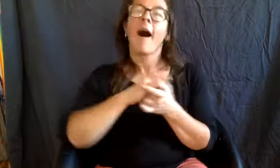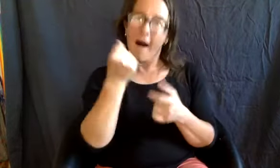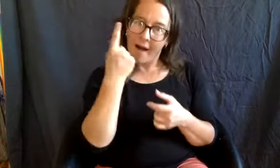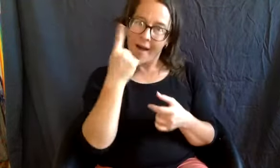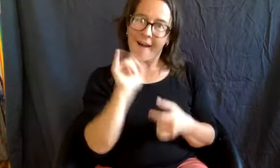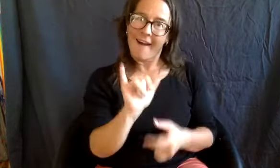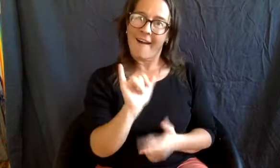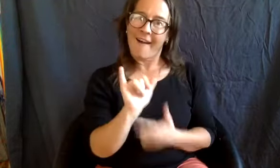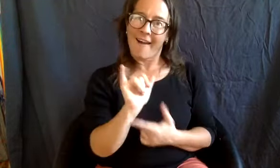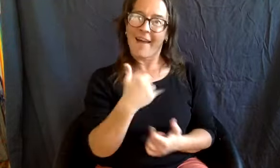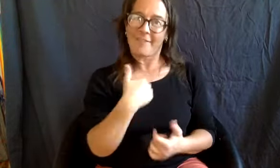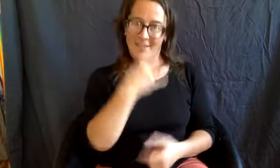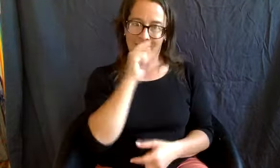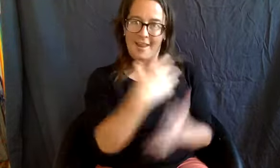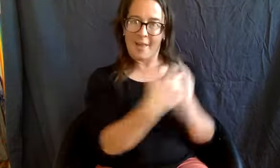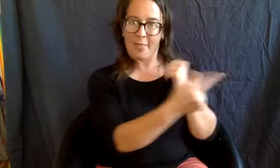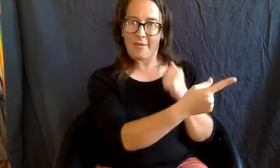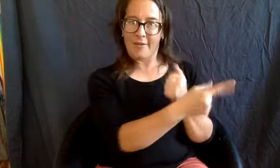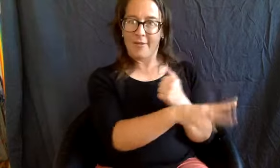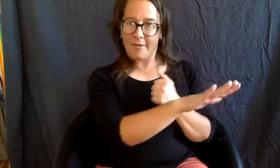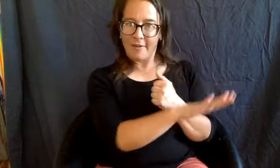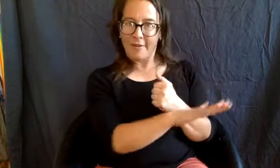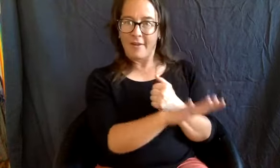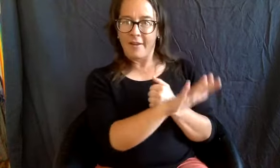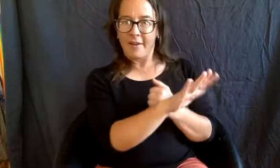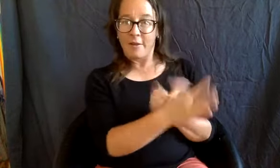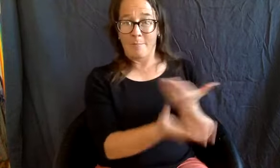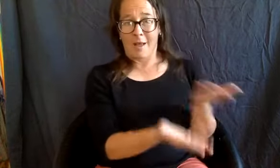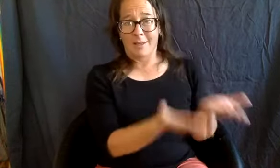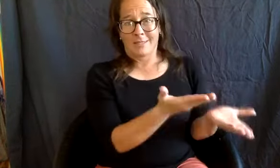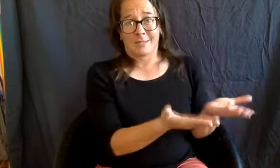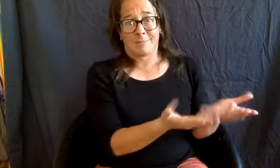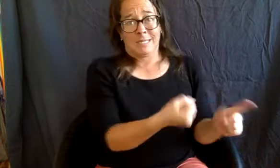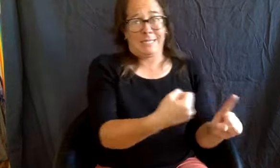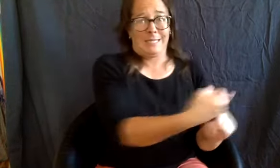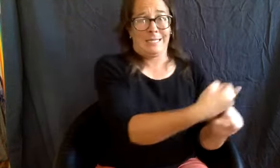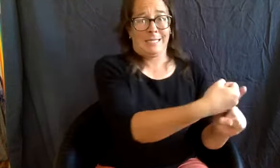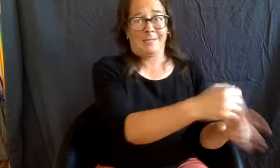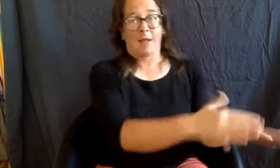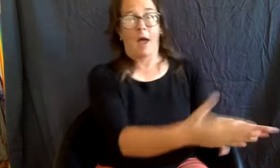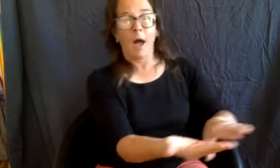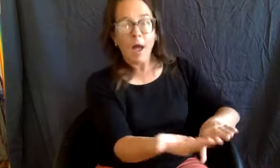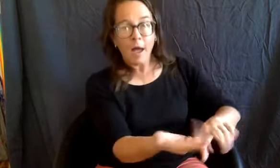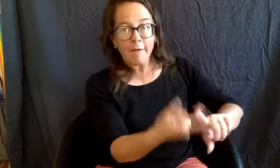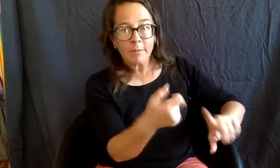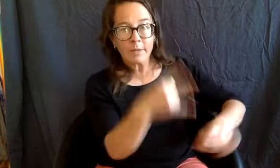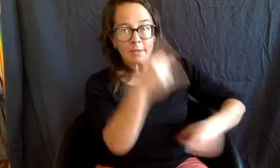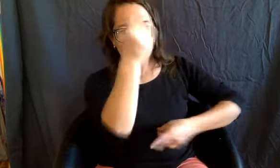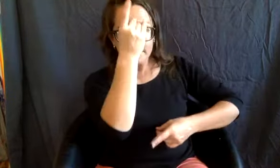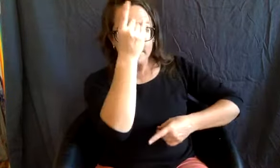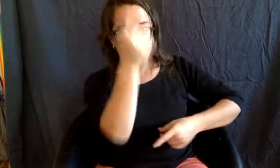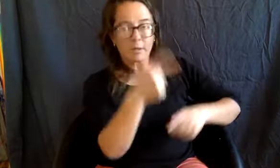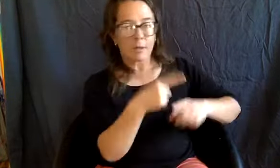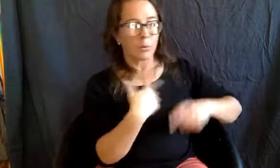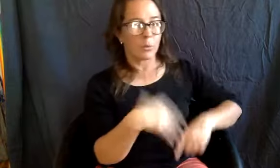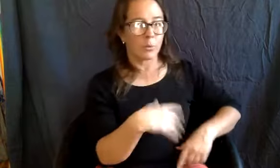And that's where I got my strength from. That's where I got my ability to go on and do my day-to-day stuff,